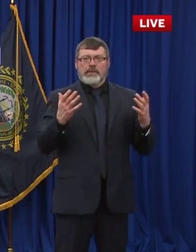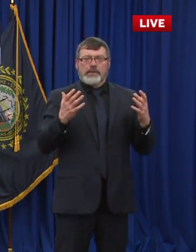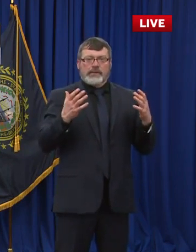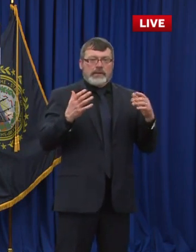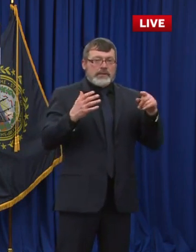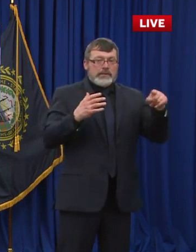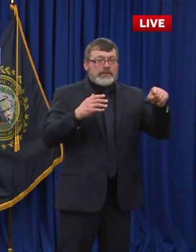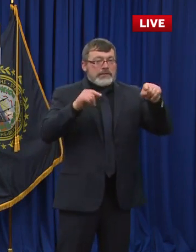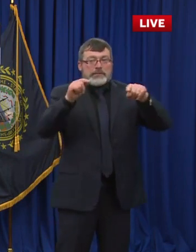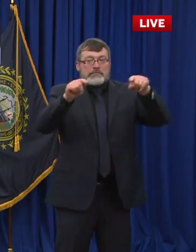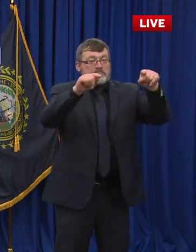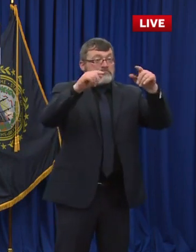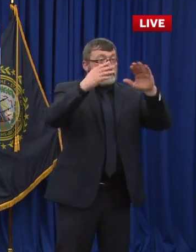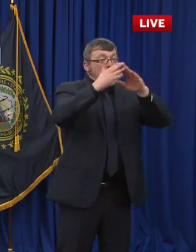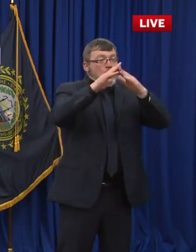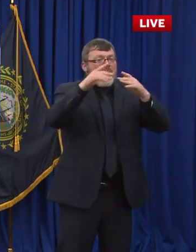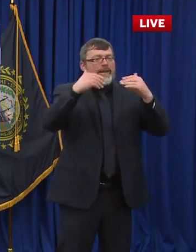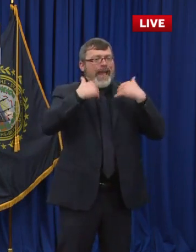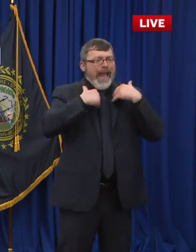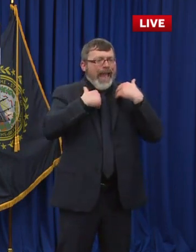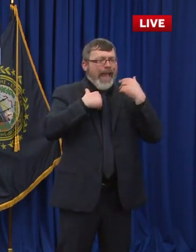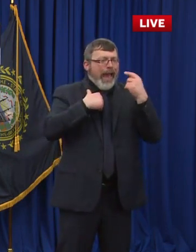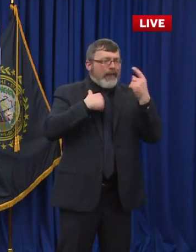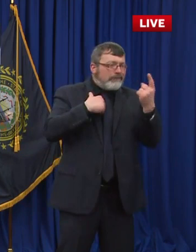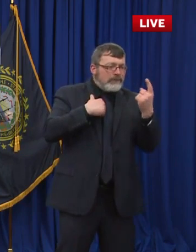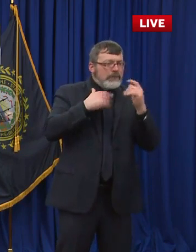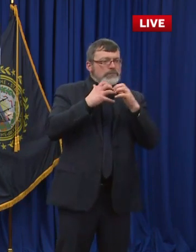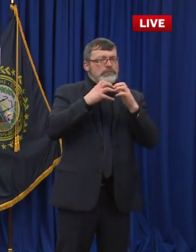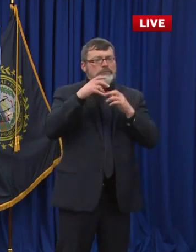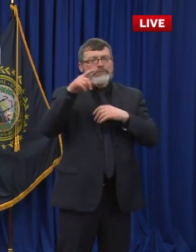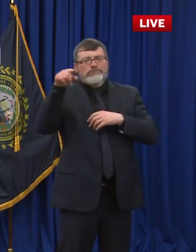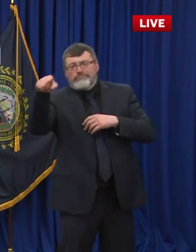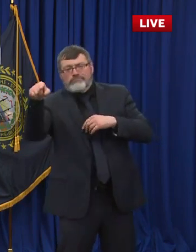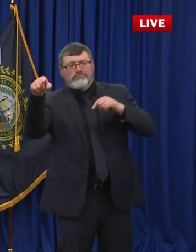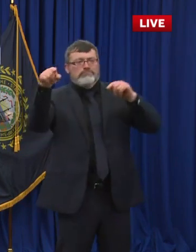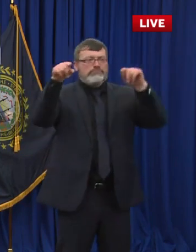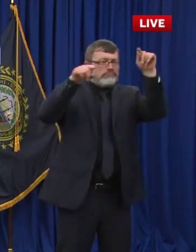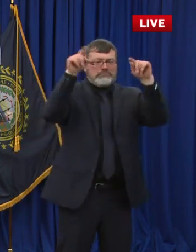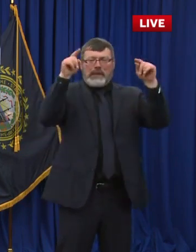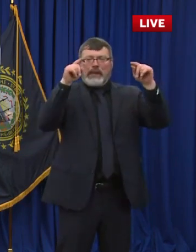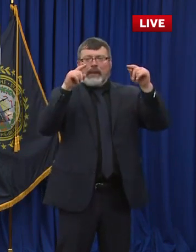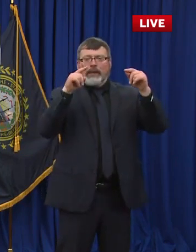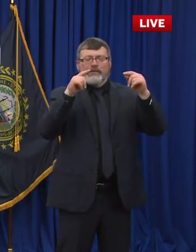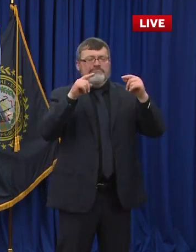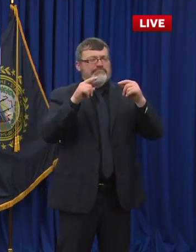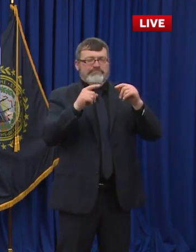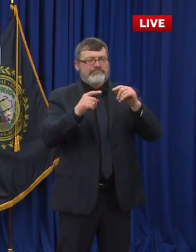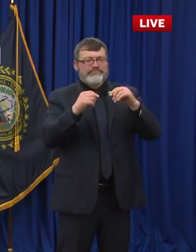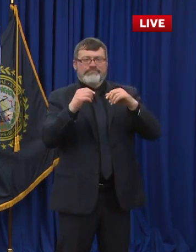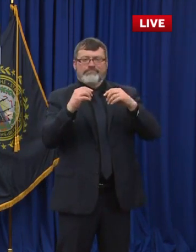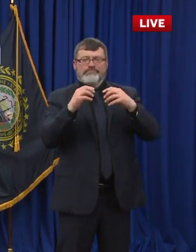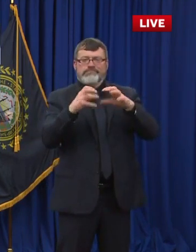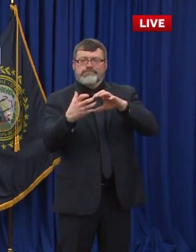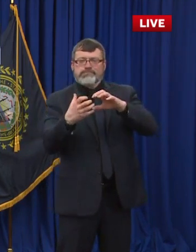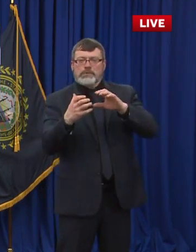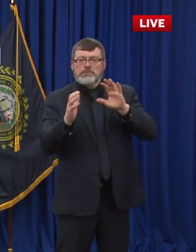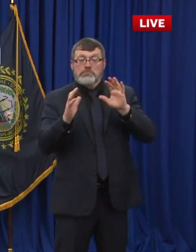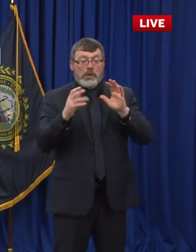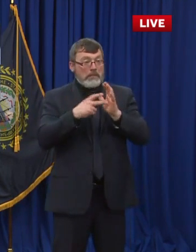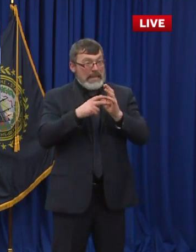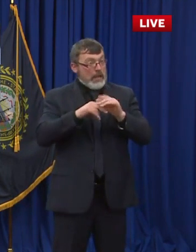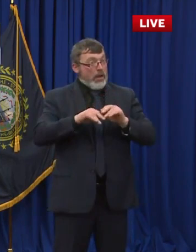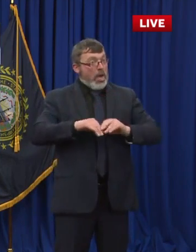going to let that slip by. We're going to attack it at all levels and make sure that we really get to the root of the problem to make sure that even though it may have been a small